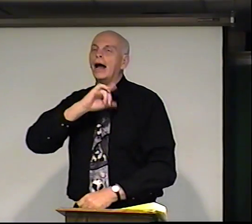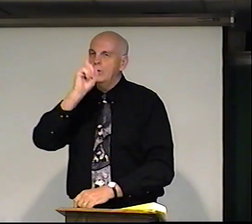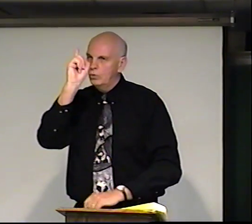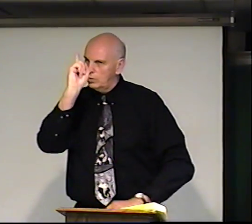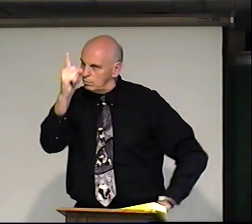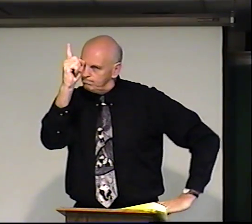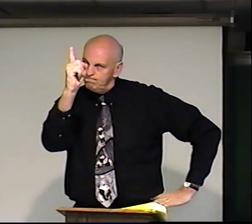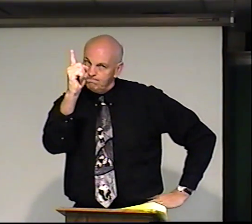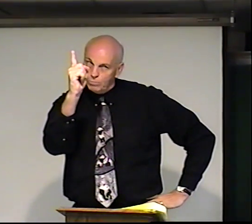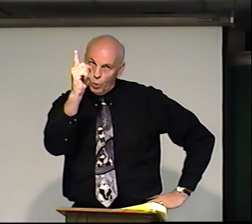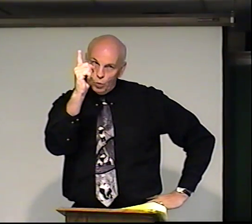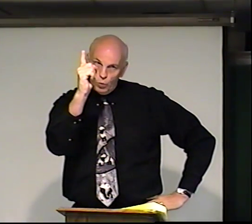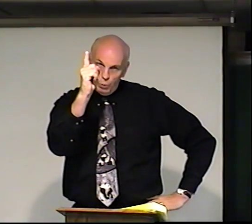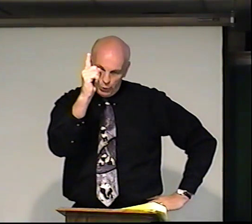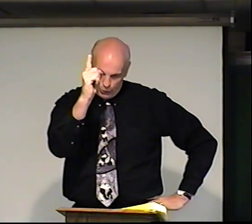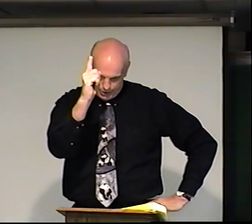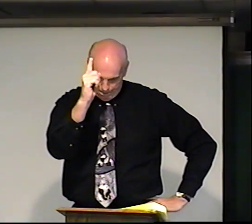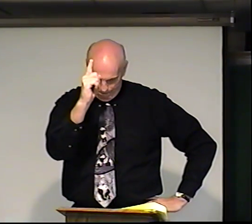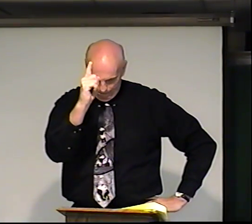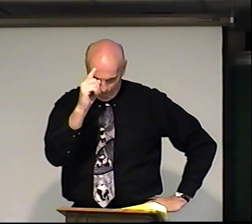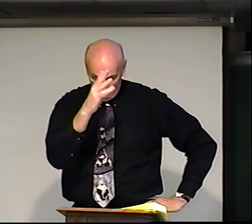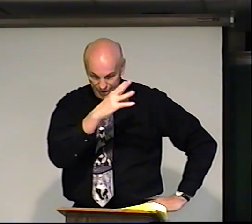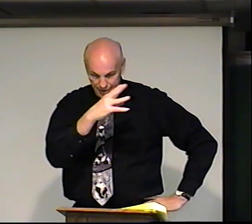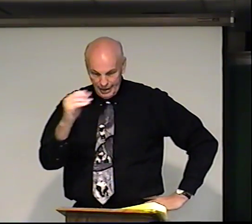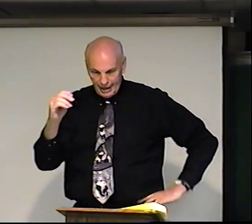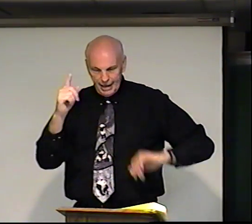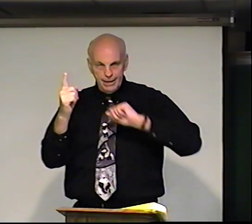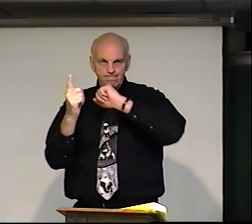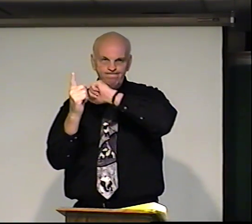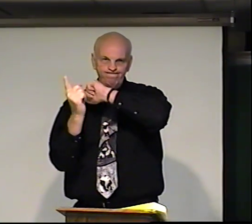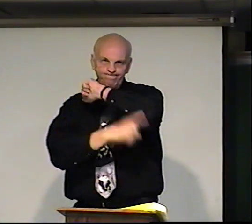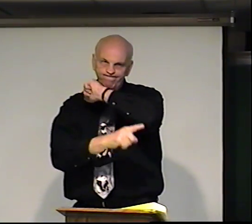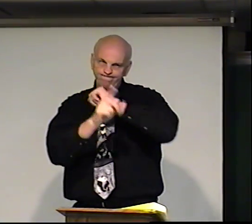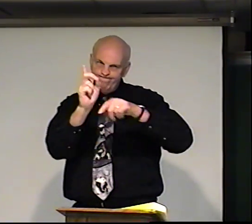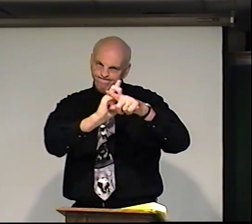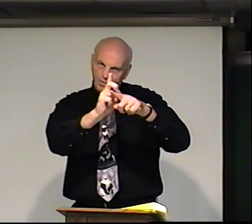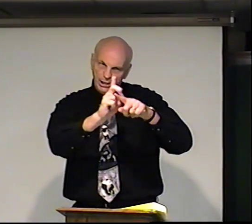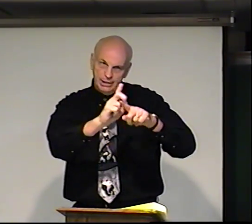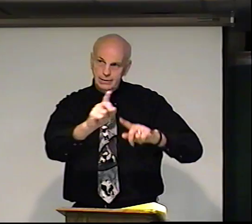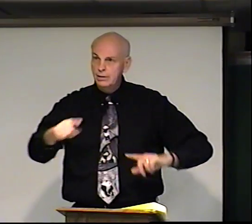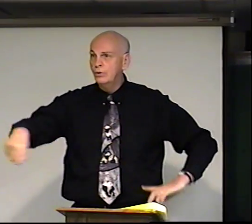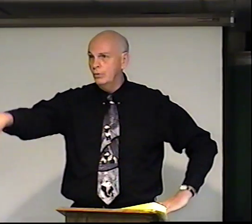I rebuke in fishing.